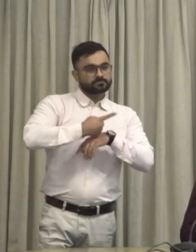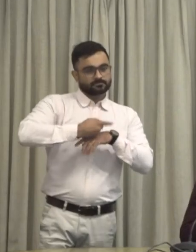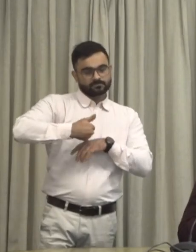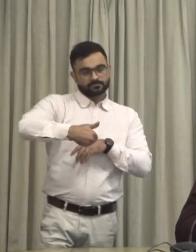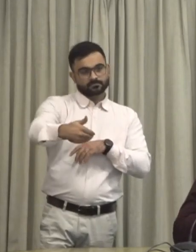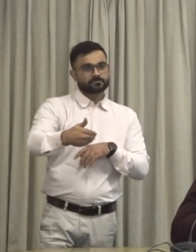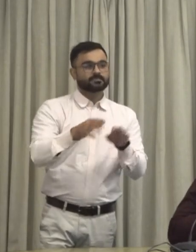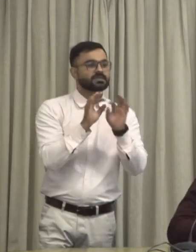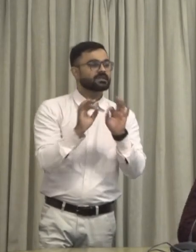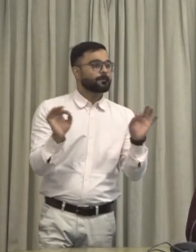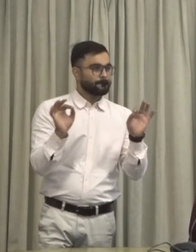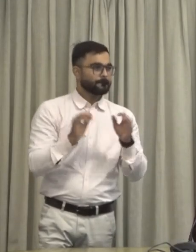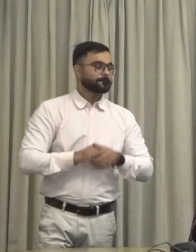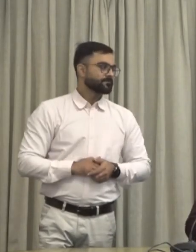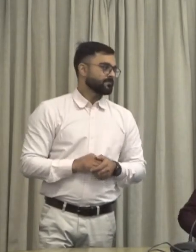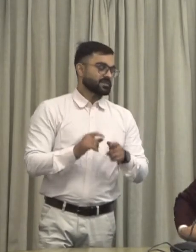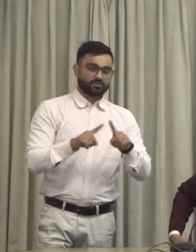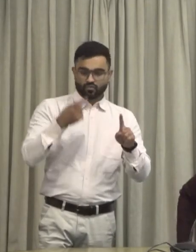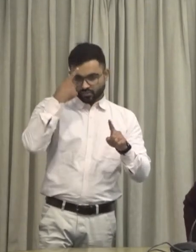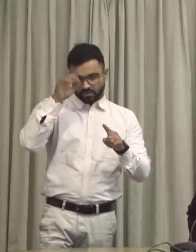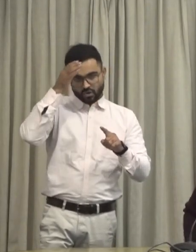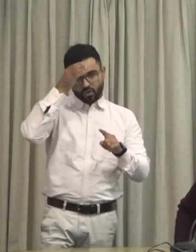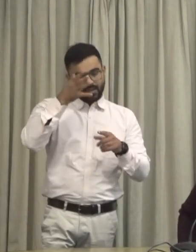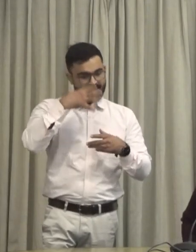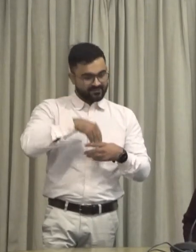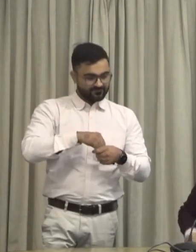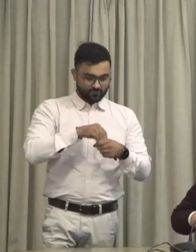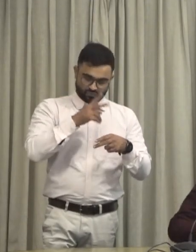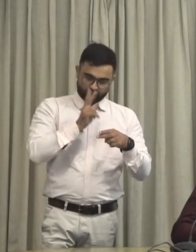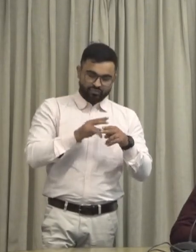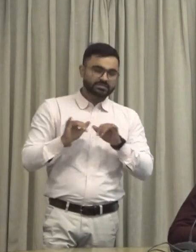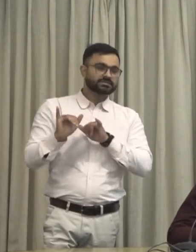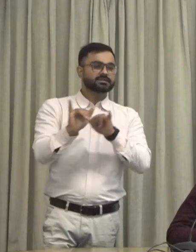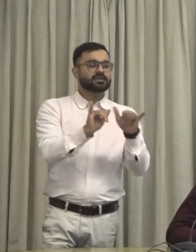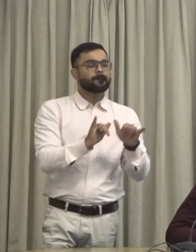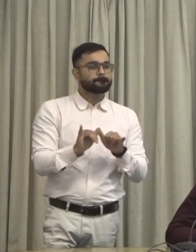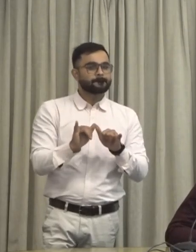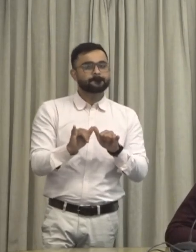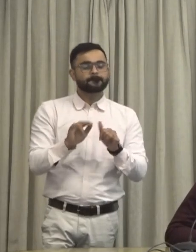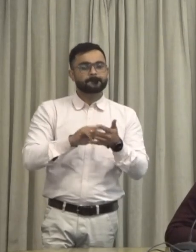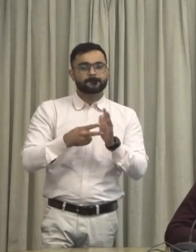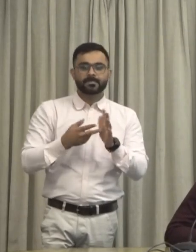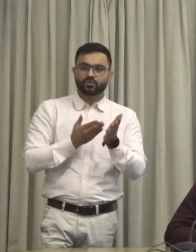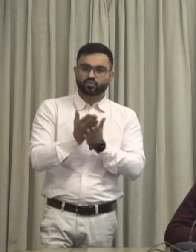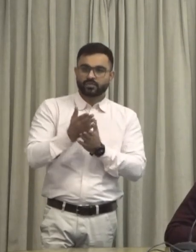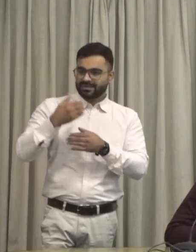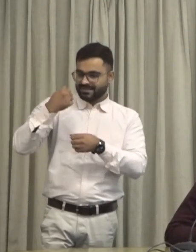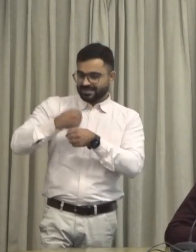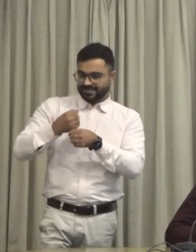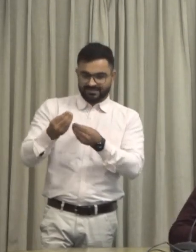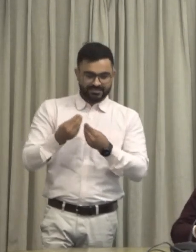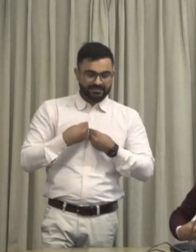it will be very simpler. But the concept which will remain universal and which will always govern